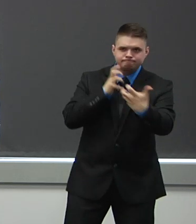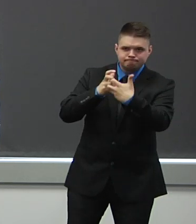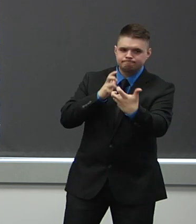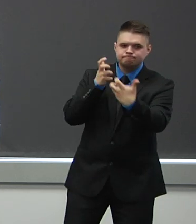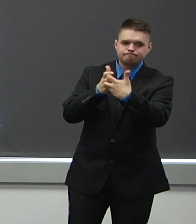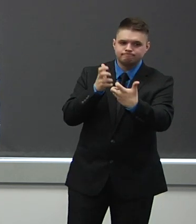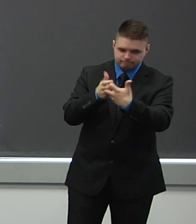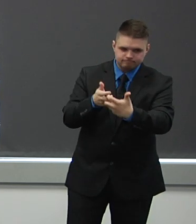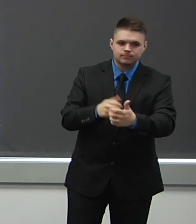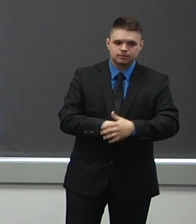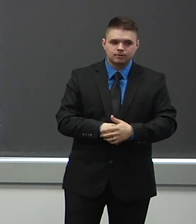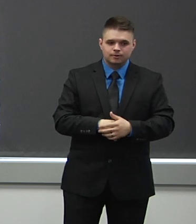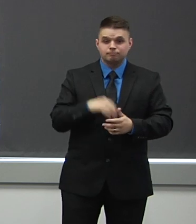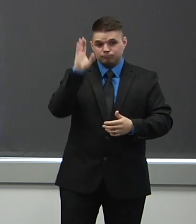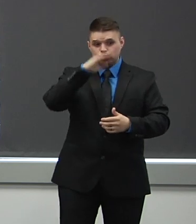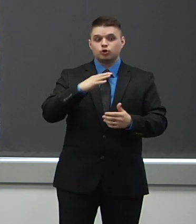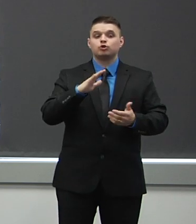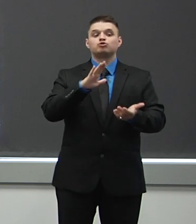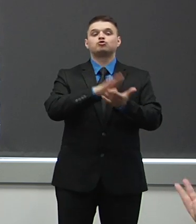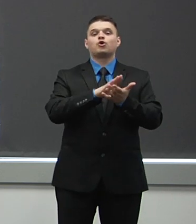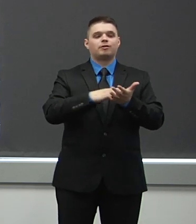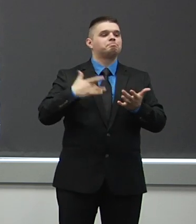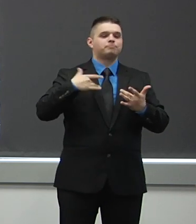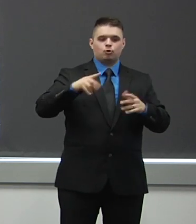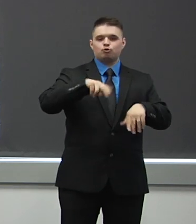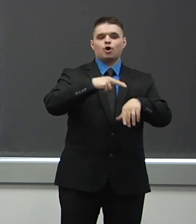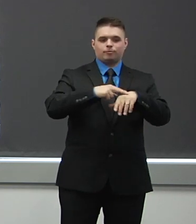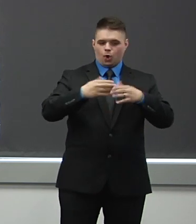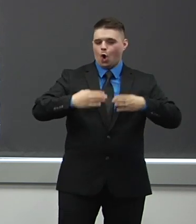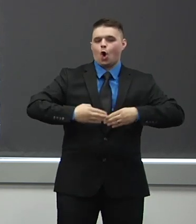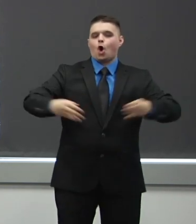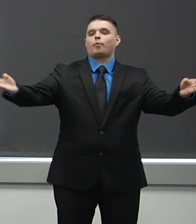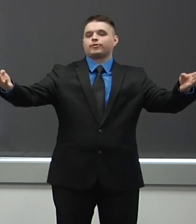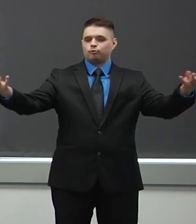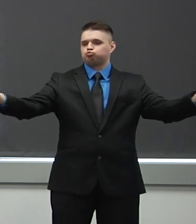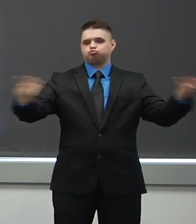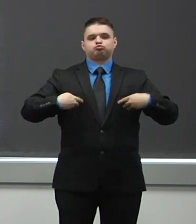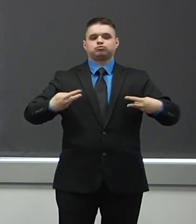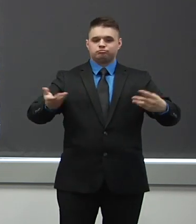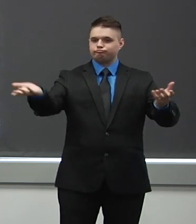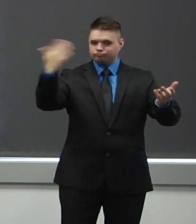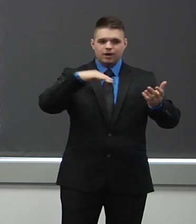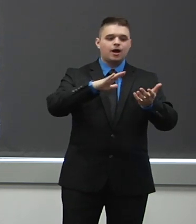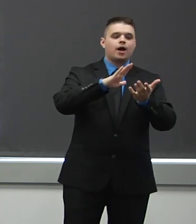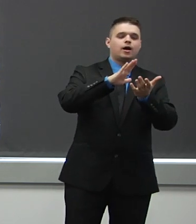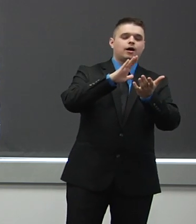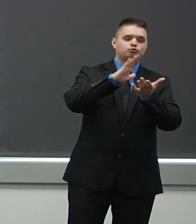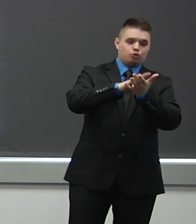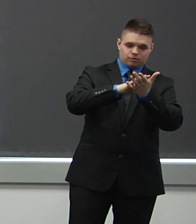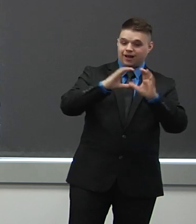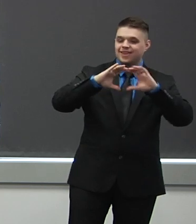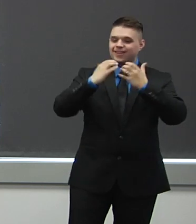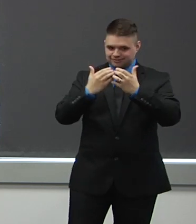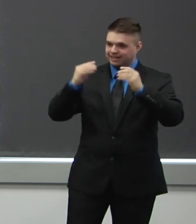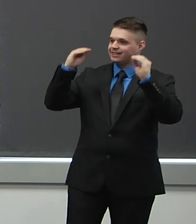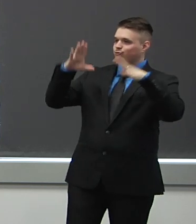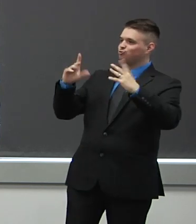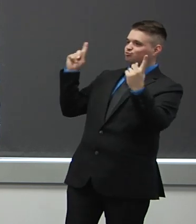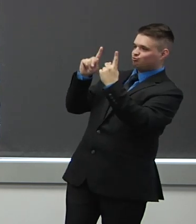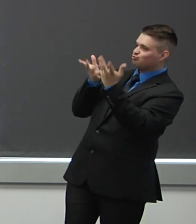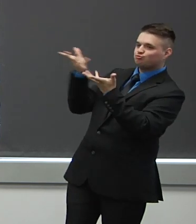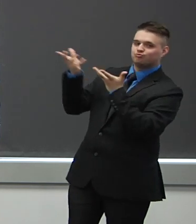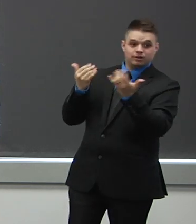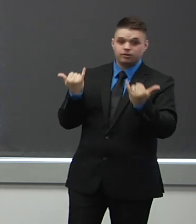operating with their doors open and students coming into the classroom and greeting their teachers every day. That's the norm for